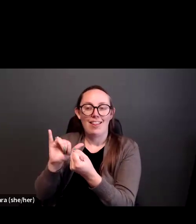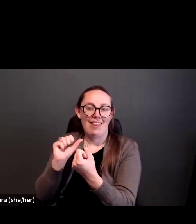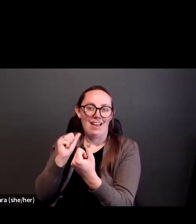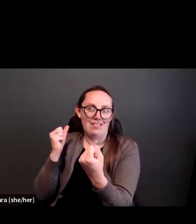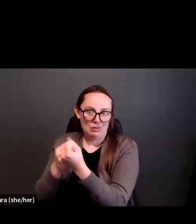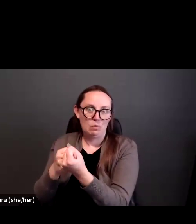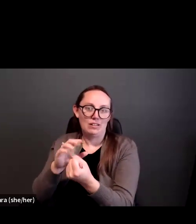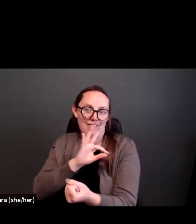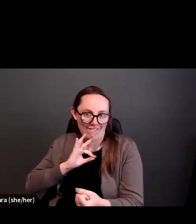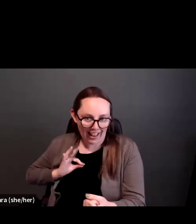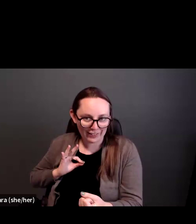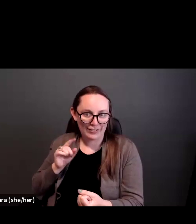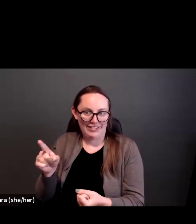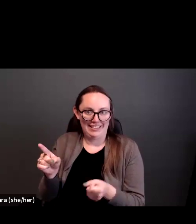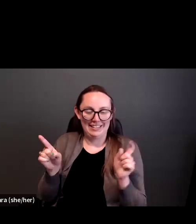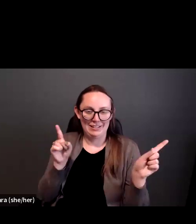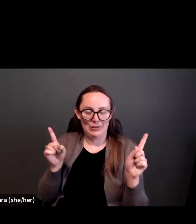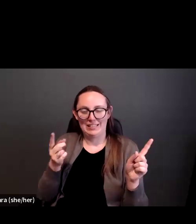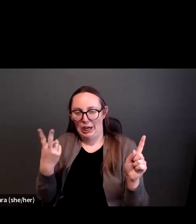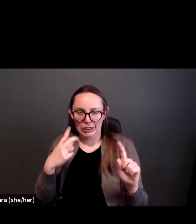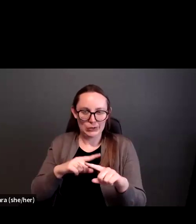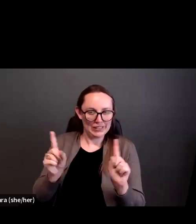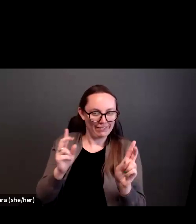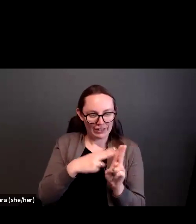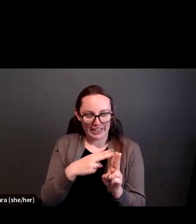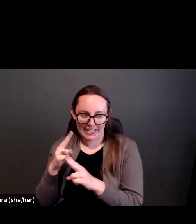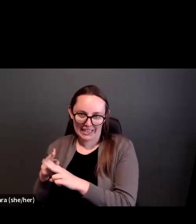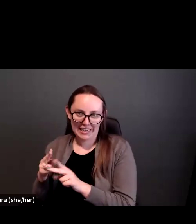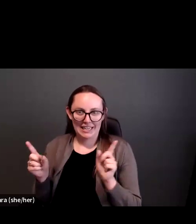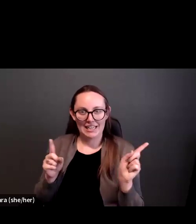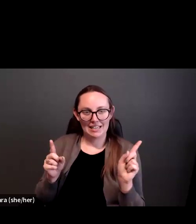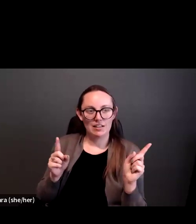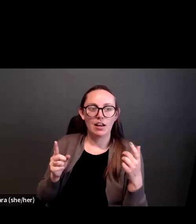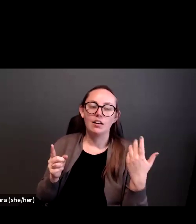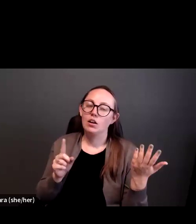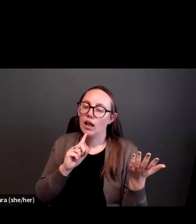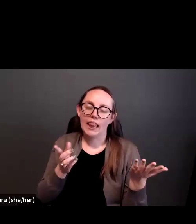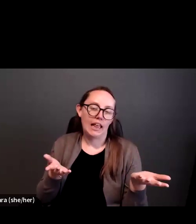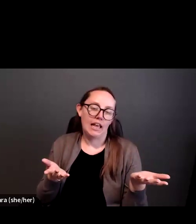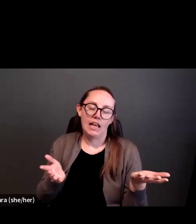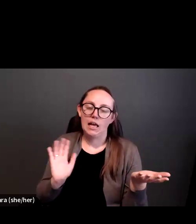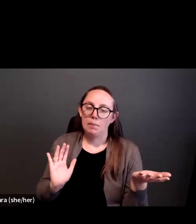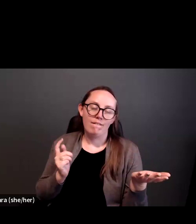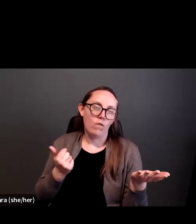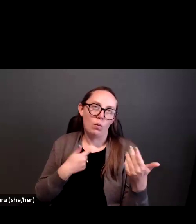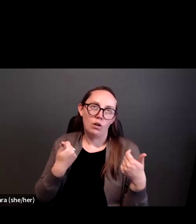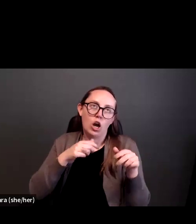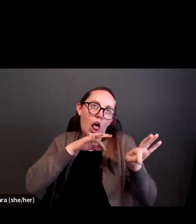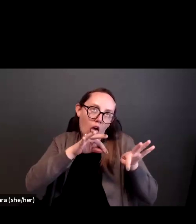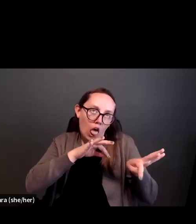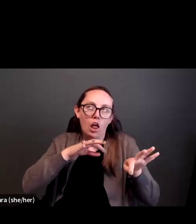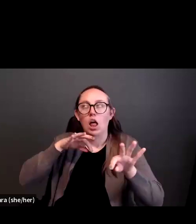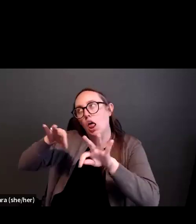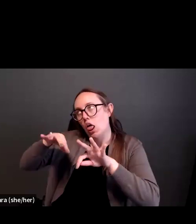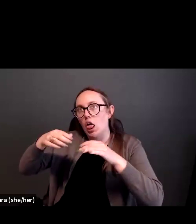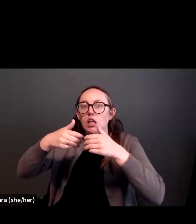director. So, and we've basically just given up on making everybody understand the distinction between those